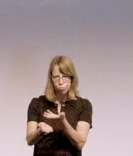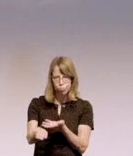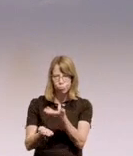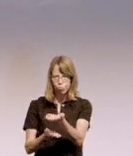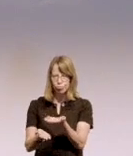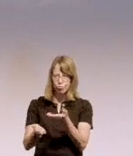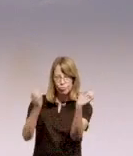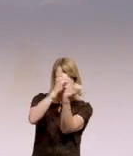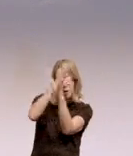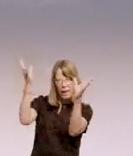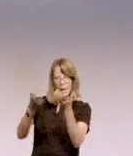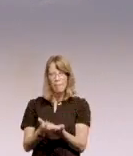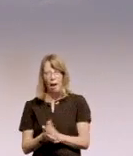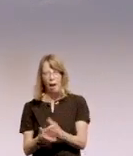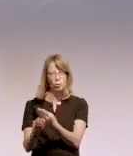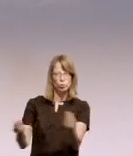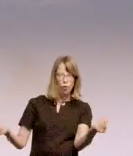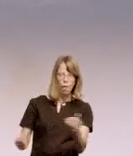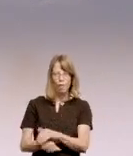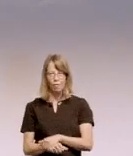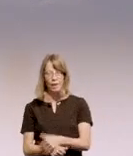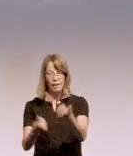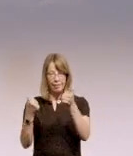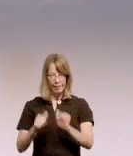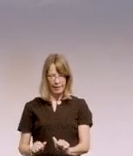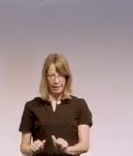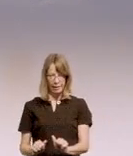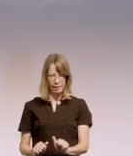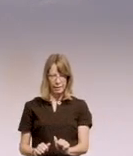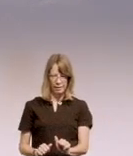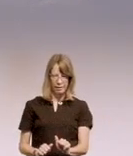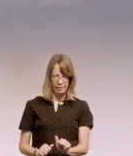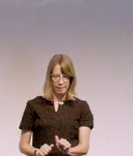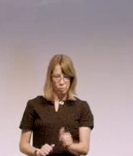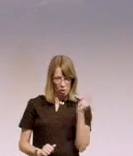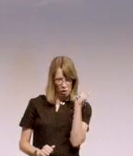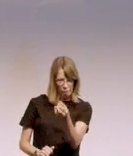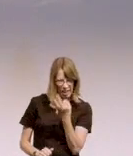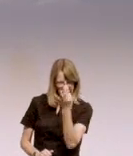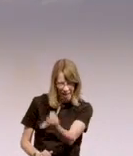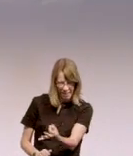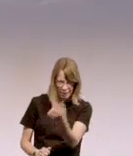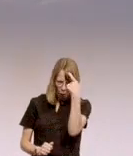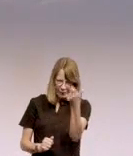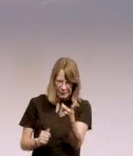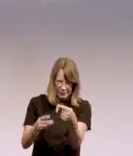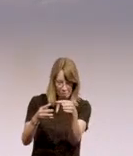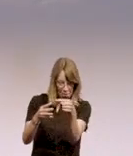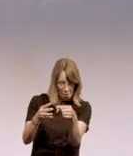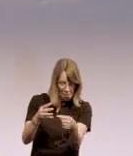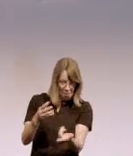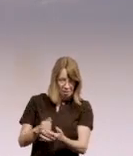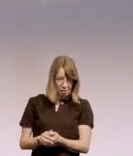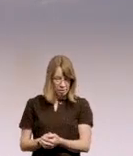green fields and teleportation. And then we go back to the user with these ideas and we say, hey, we've got a couple of ideas.